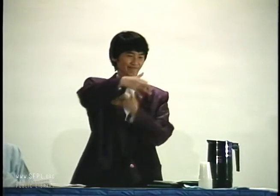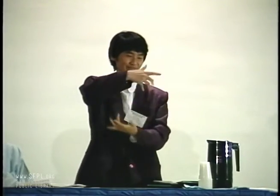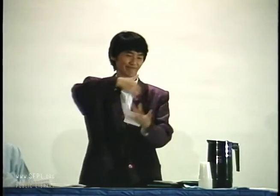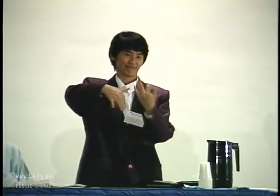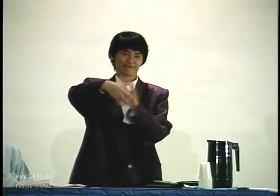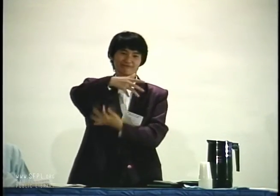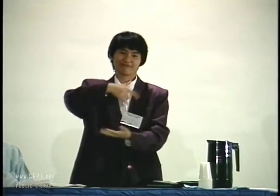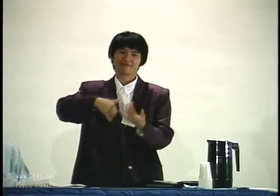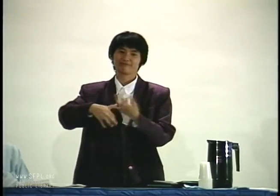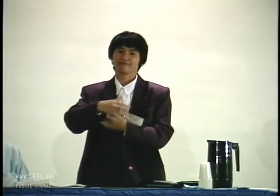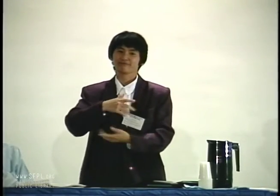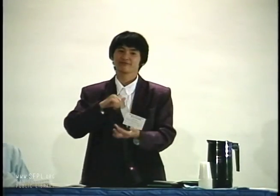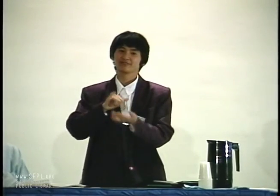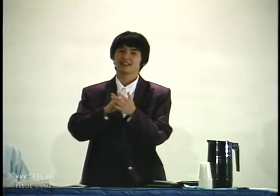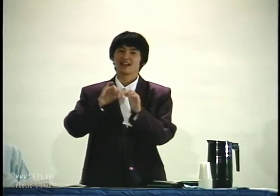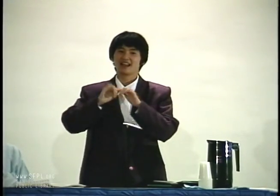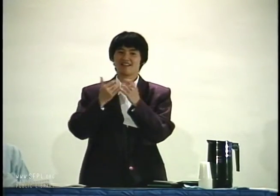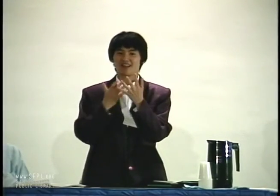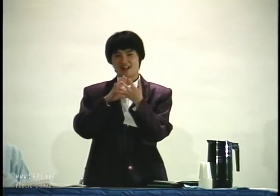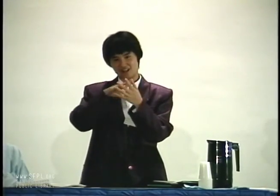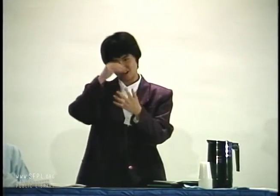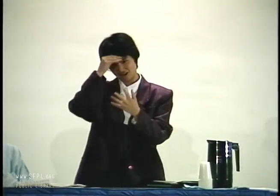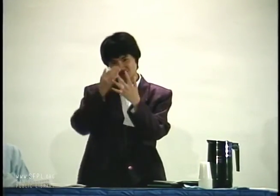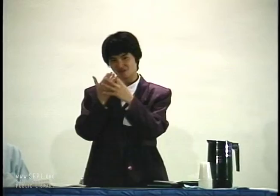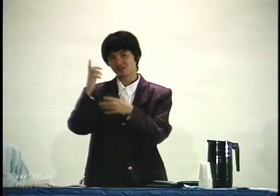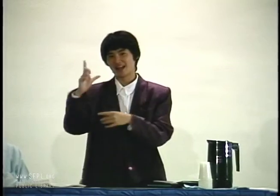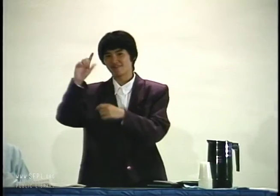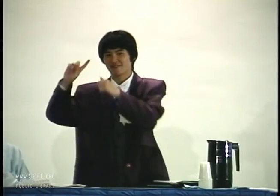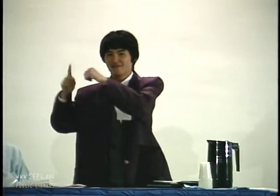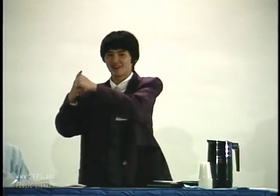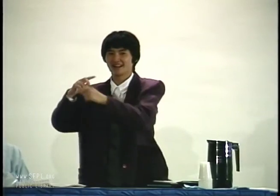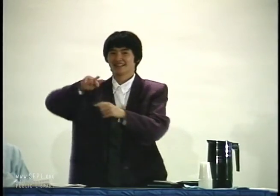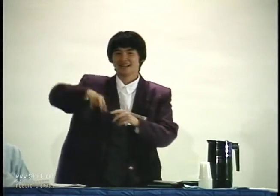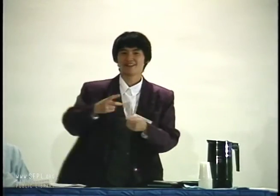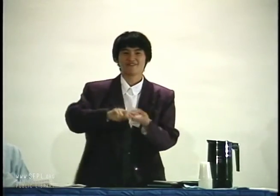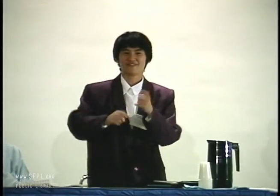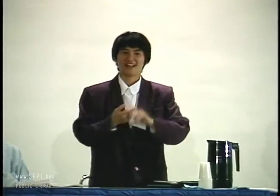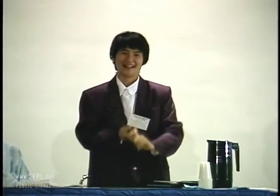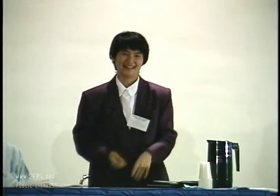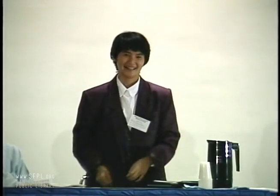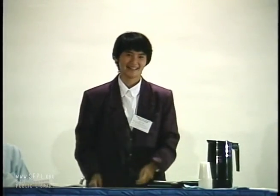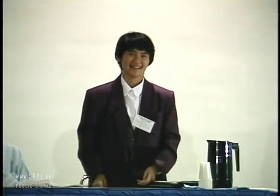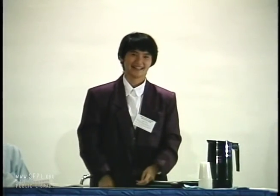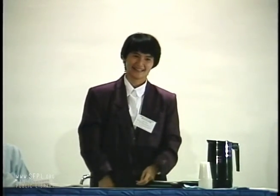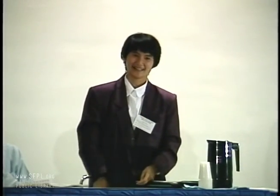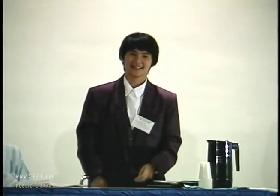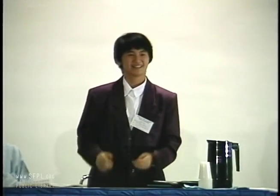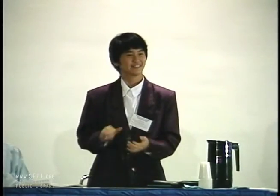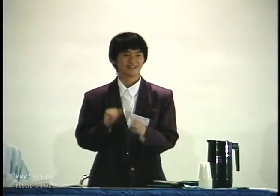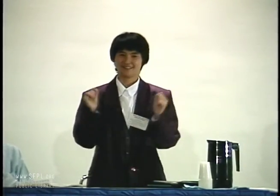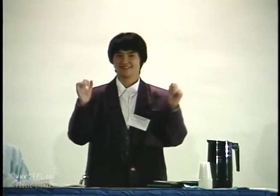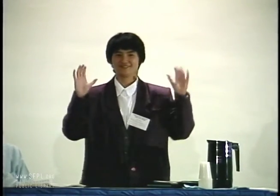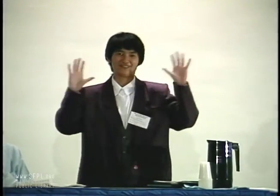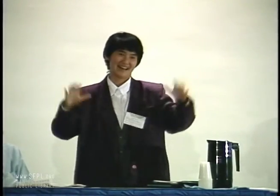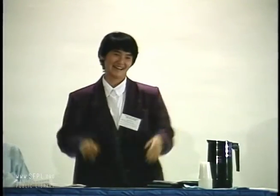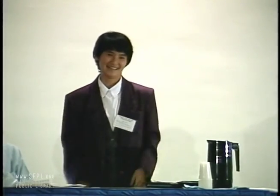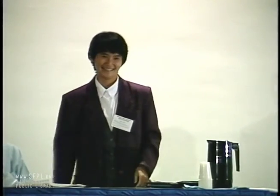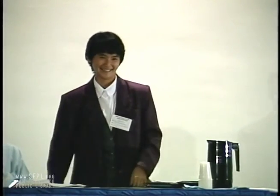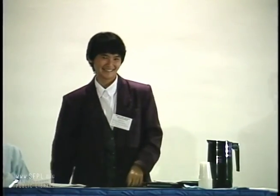And after that, you know, I had all of these school friends that I have now, and I owe that to the library